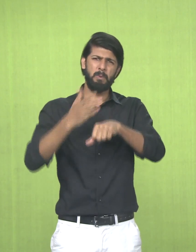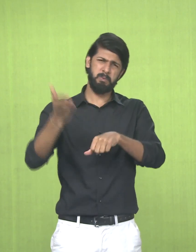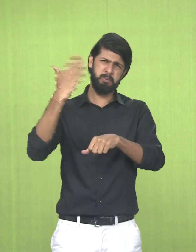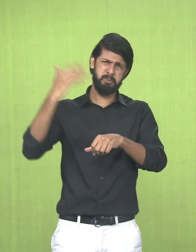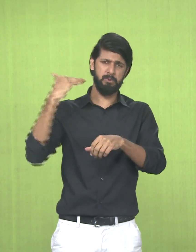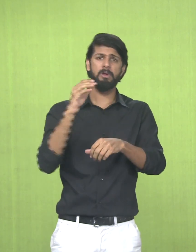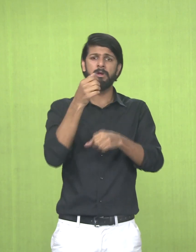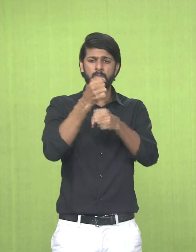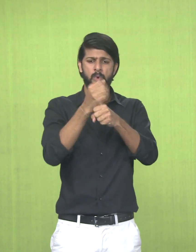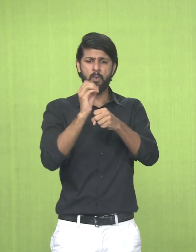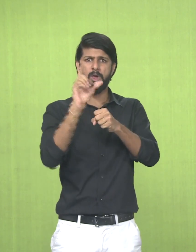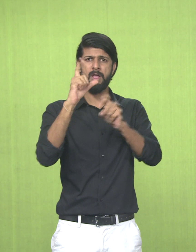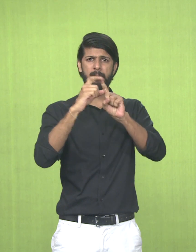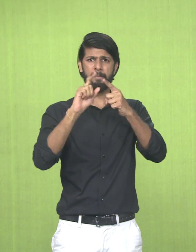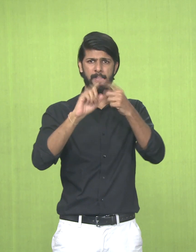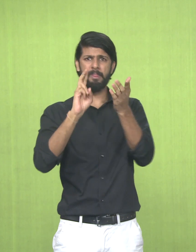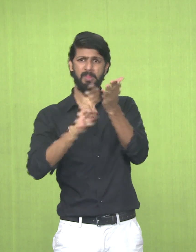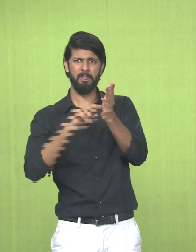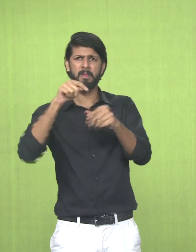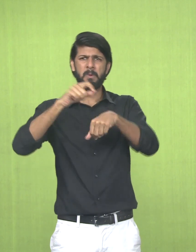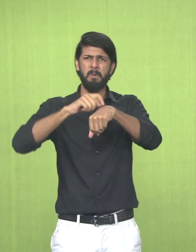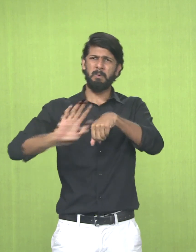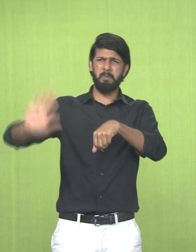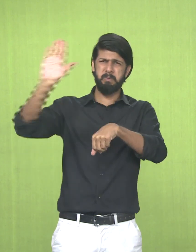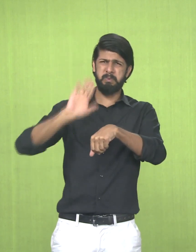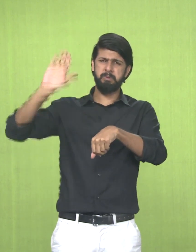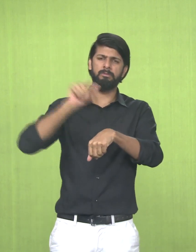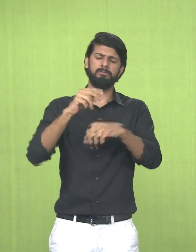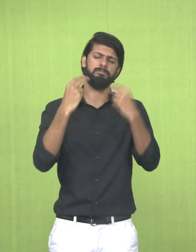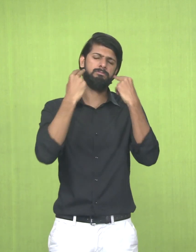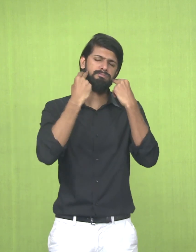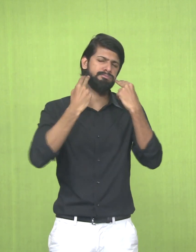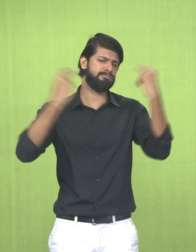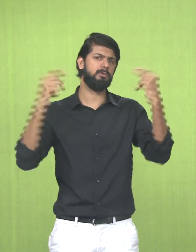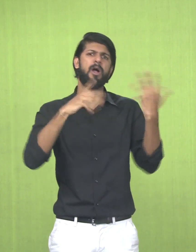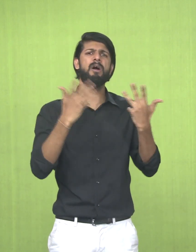The Gupta period is known as a golden period